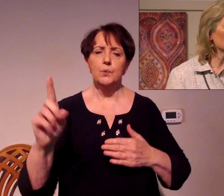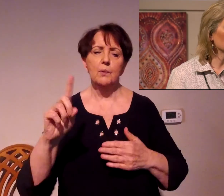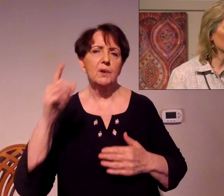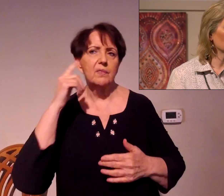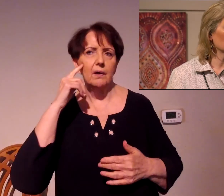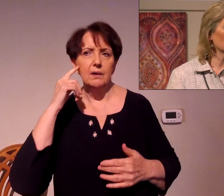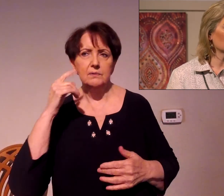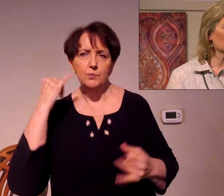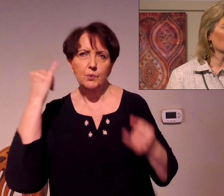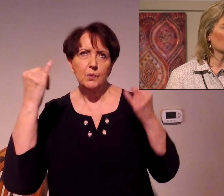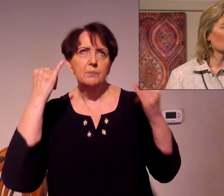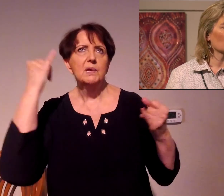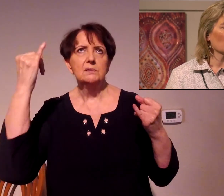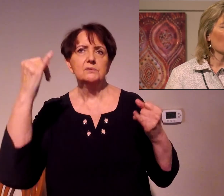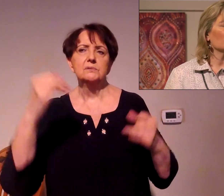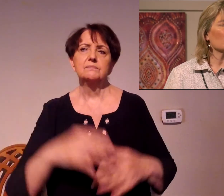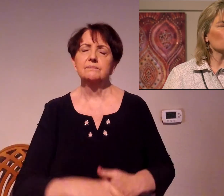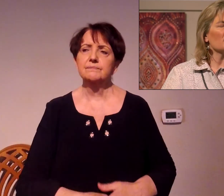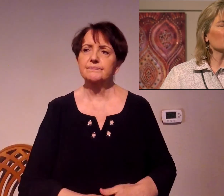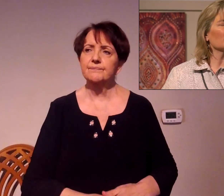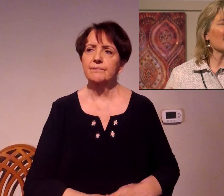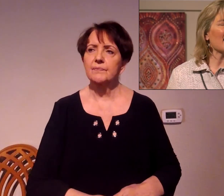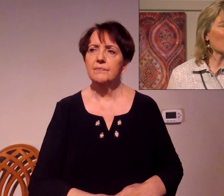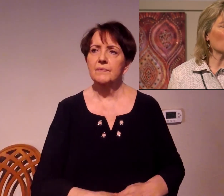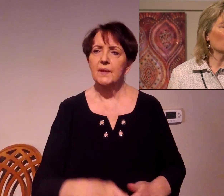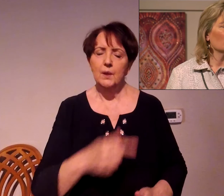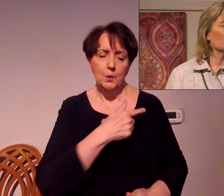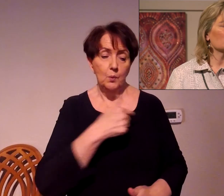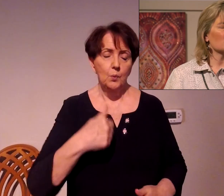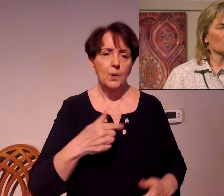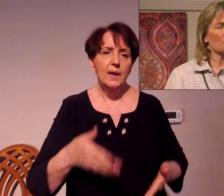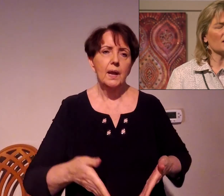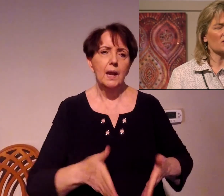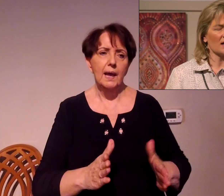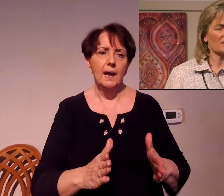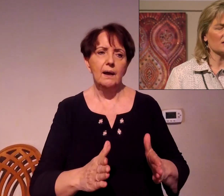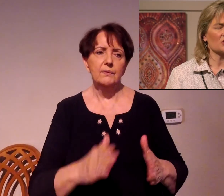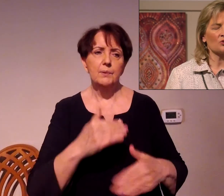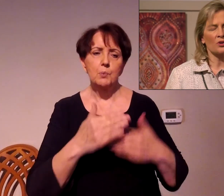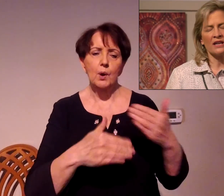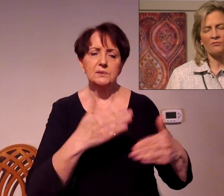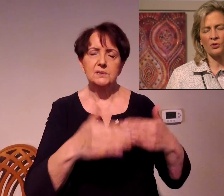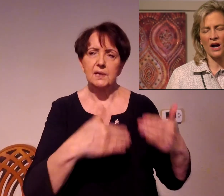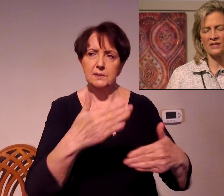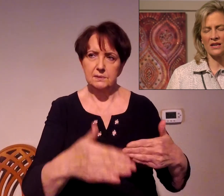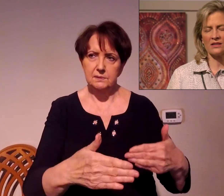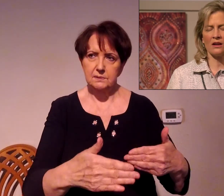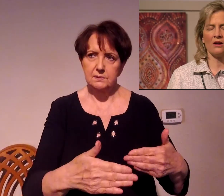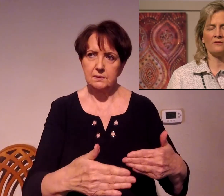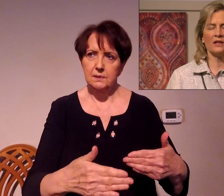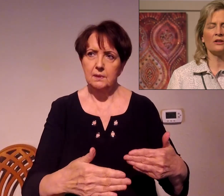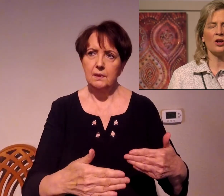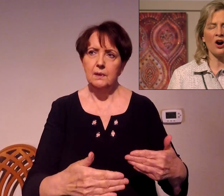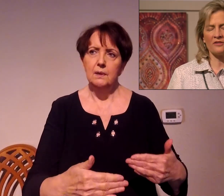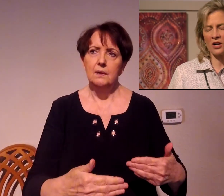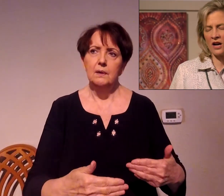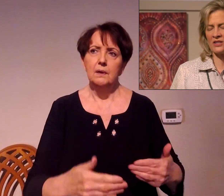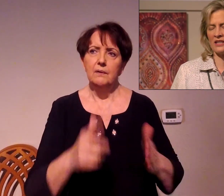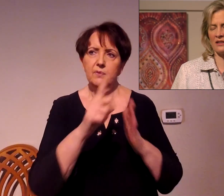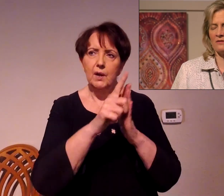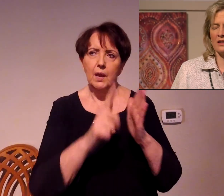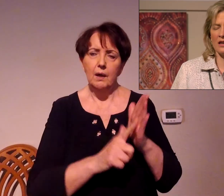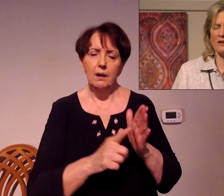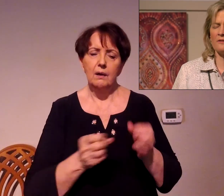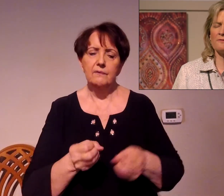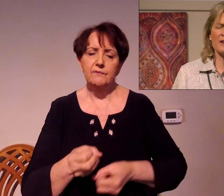could be. And that we allow this process, this creative process of the law of cause